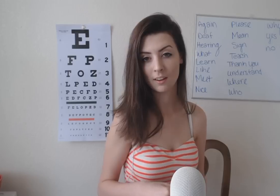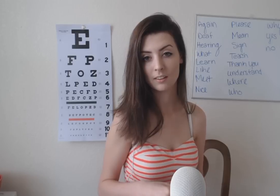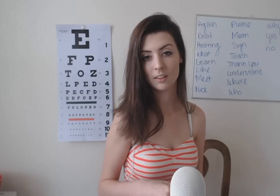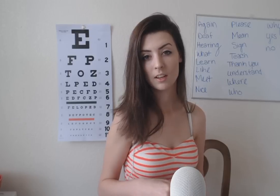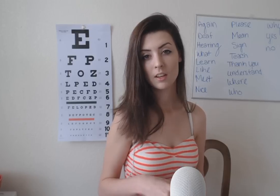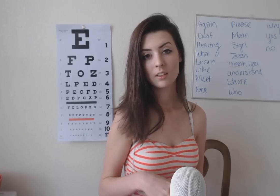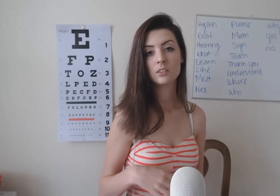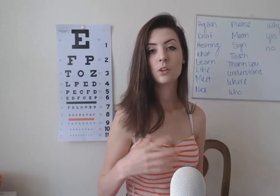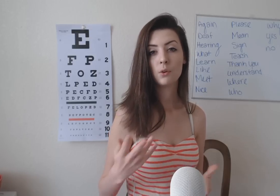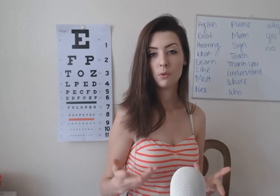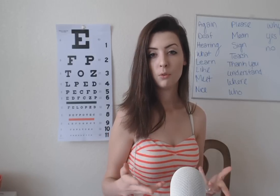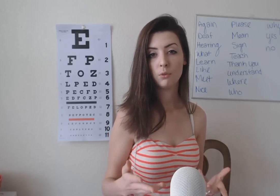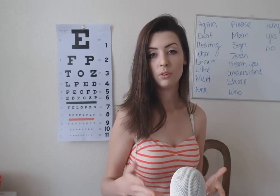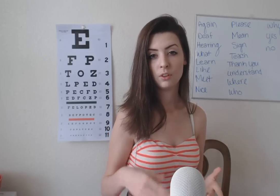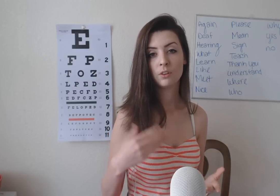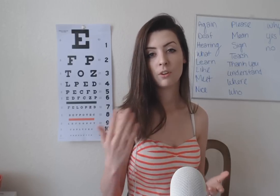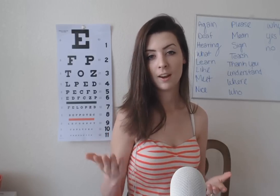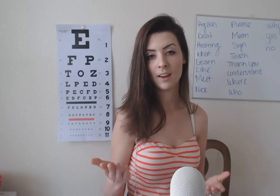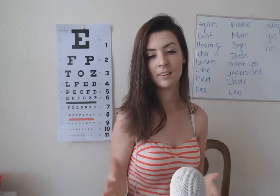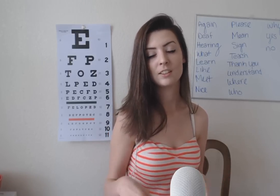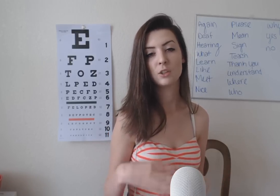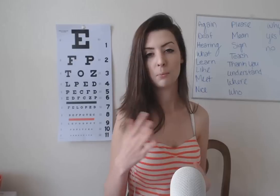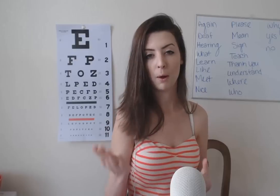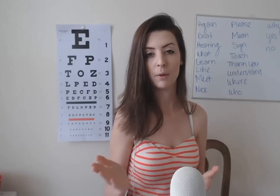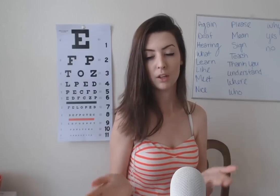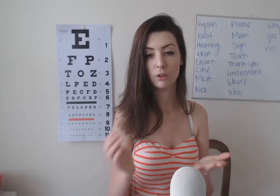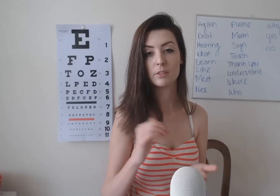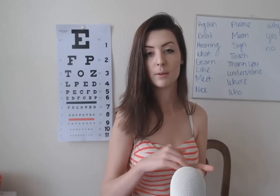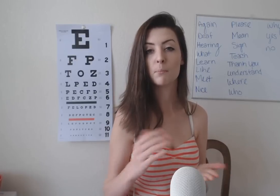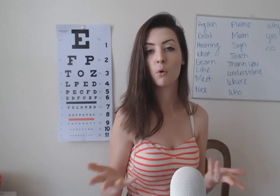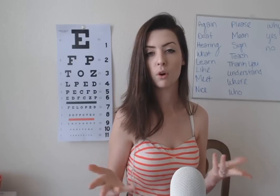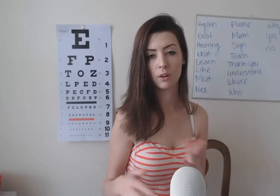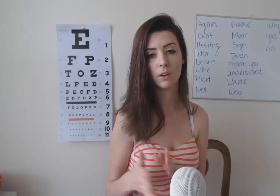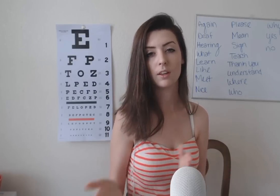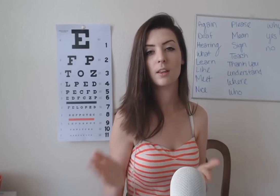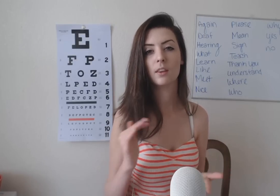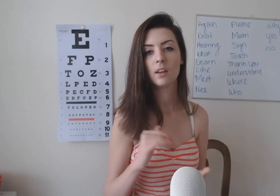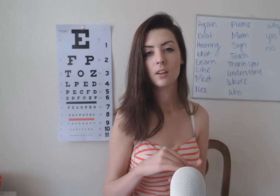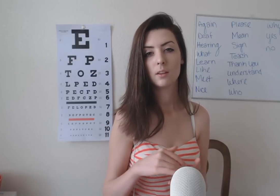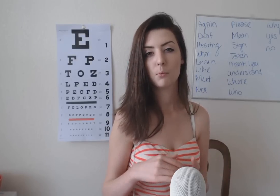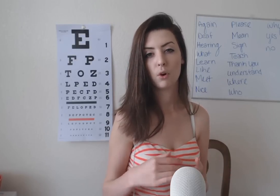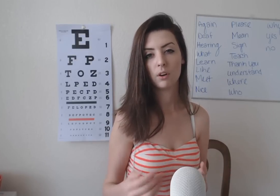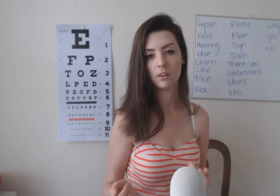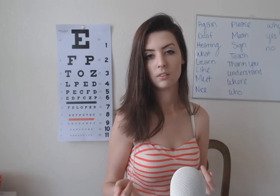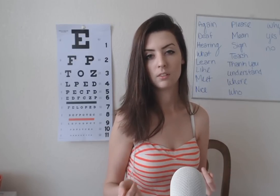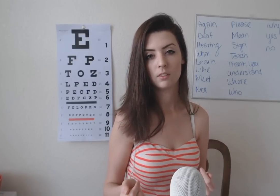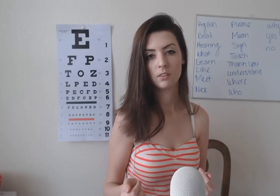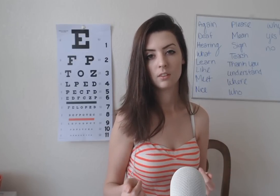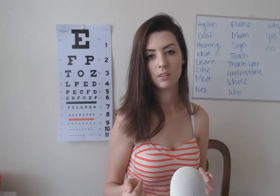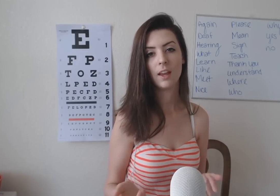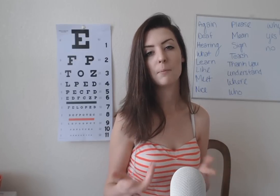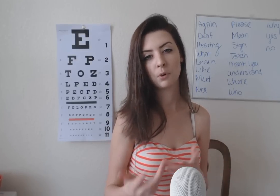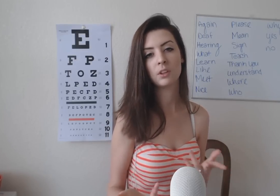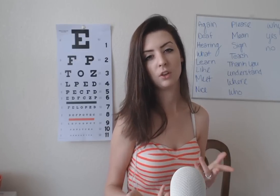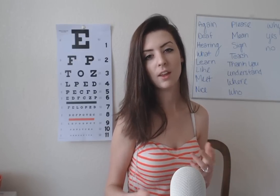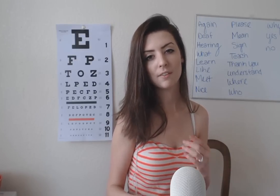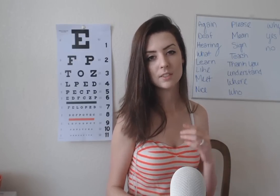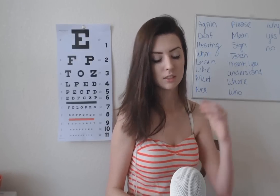hand. So you're right-handed, so you're probably going to use it more. More than your left.